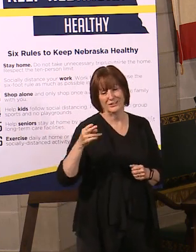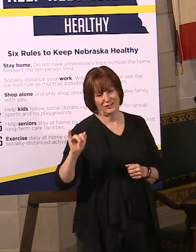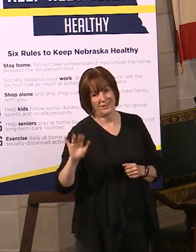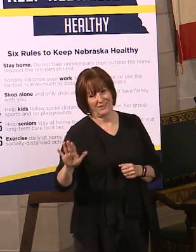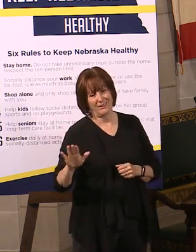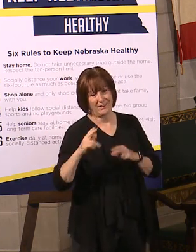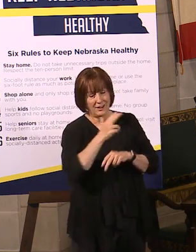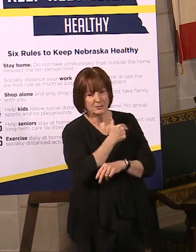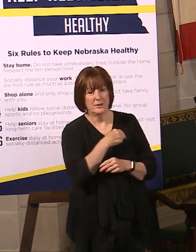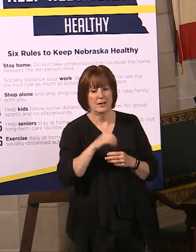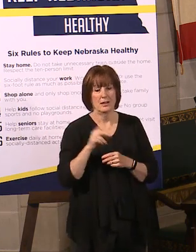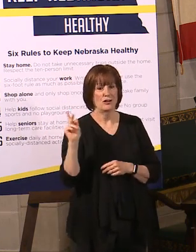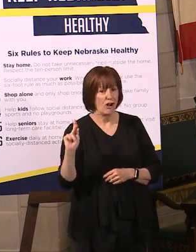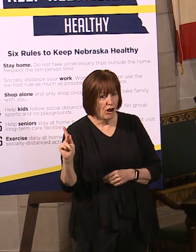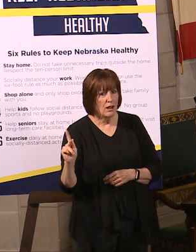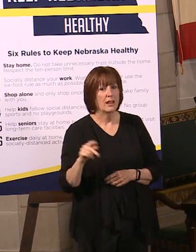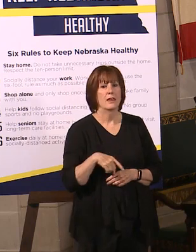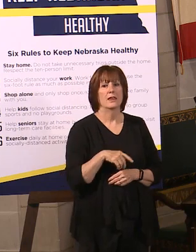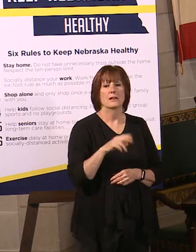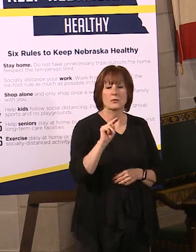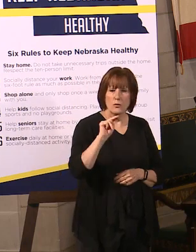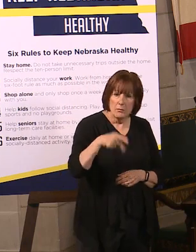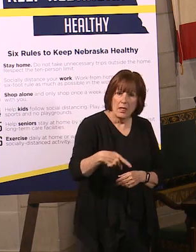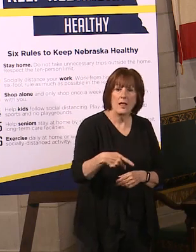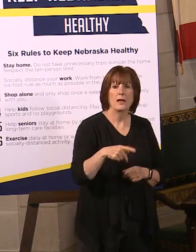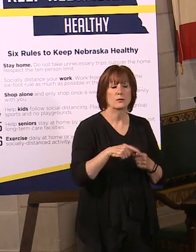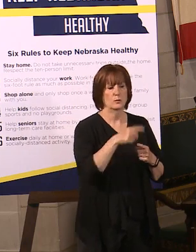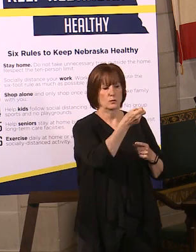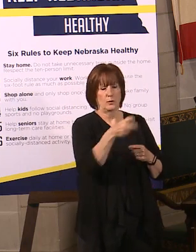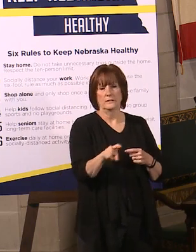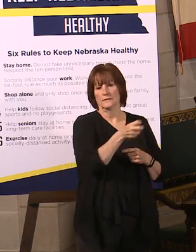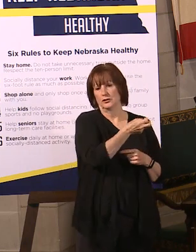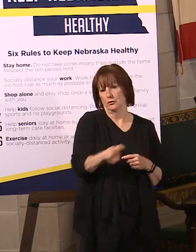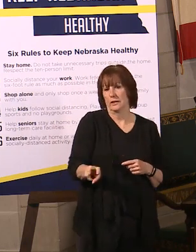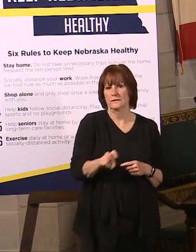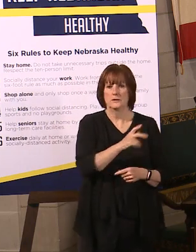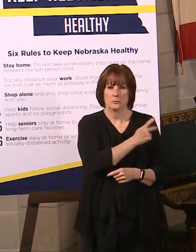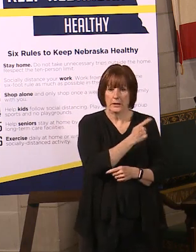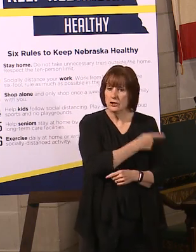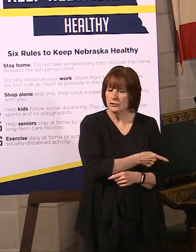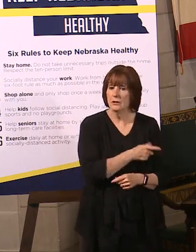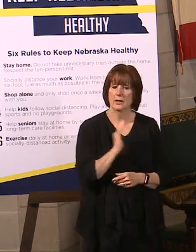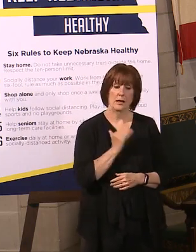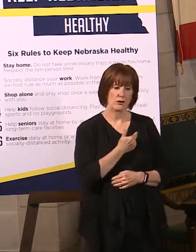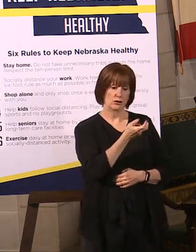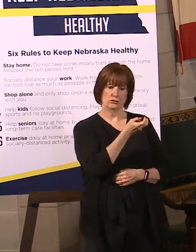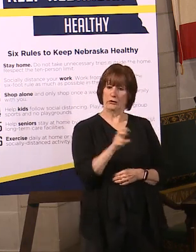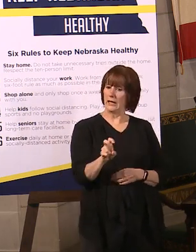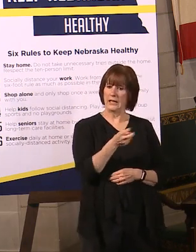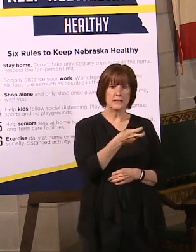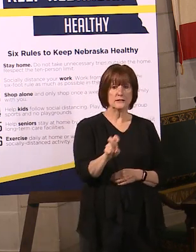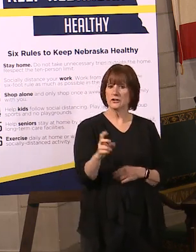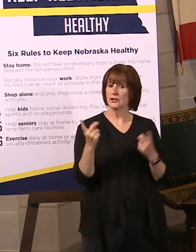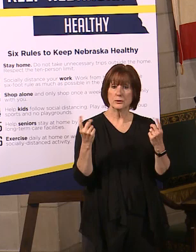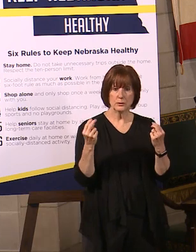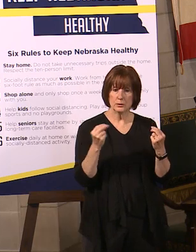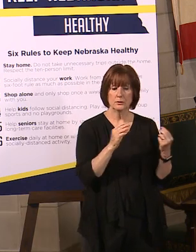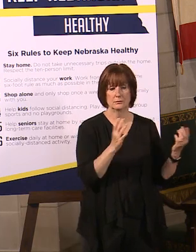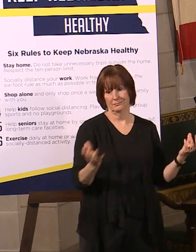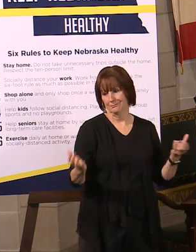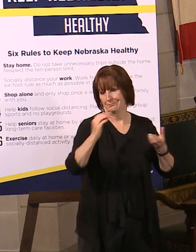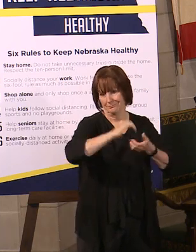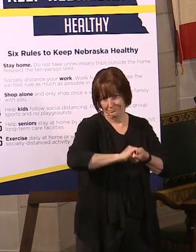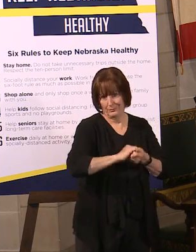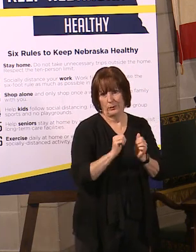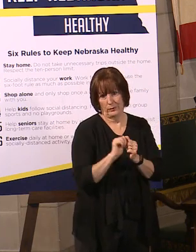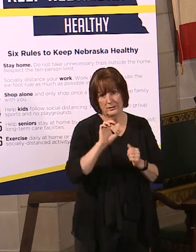Kearney, Great Plains and North Platte, to be able to transfer patients there. So with our transfer center, what we're doing, and again, in conjunction with CHI, another great